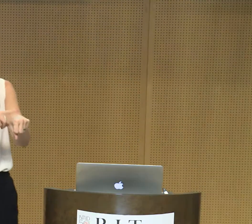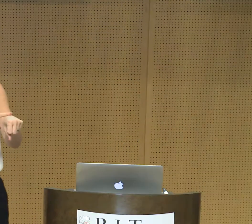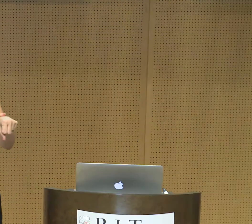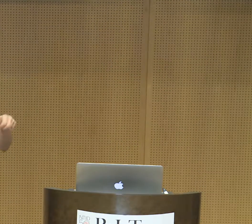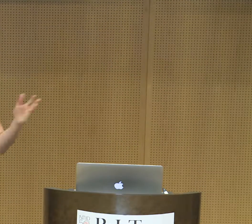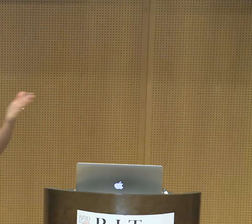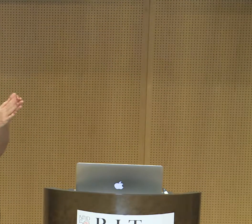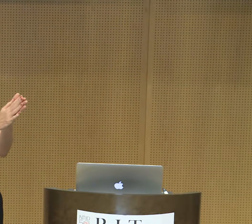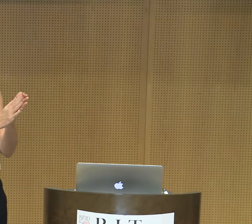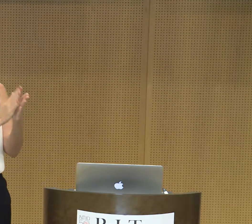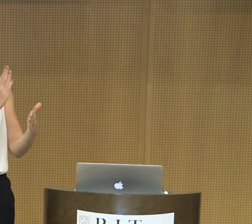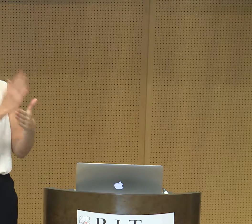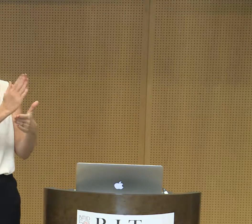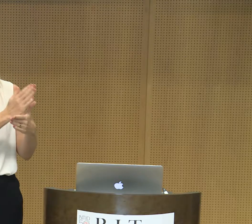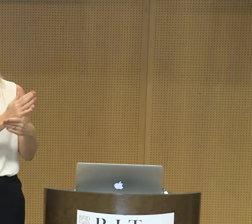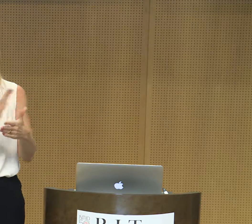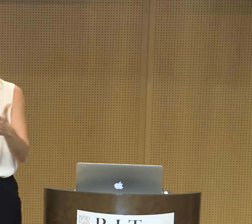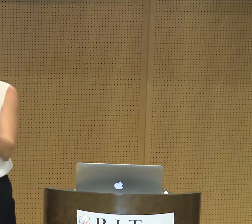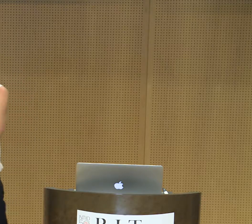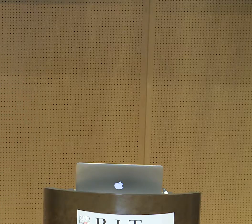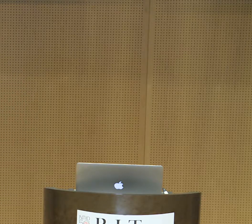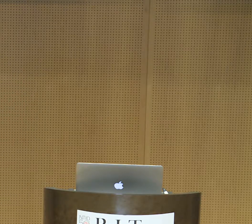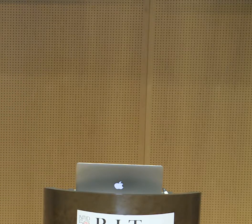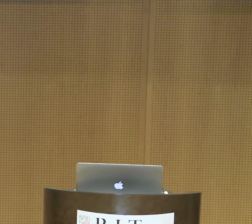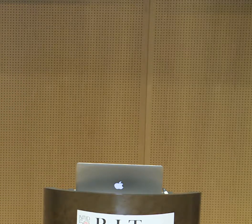So we showed these a variety of times alternating.